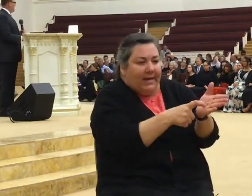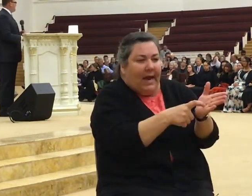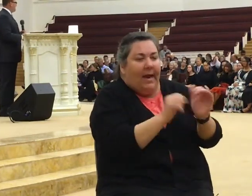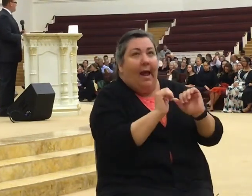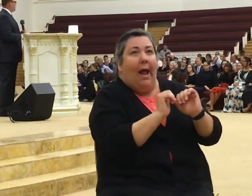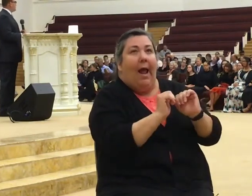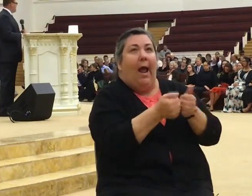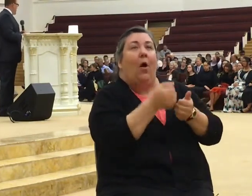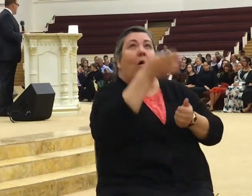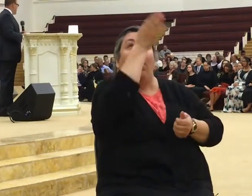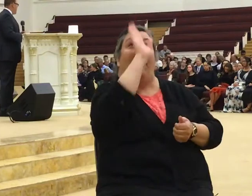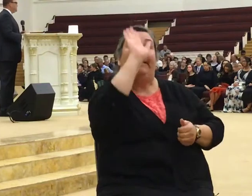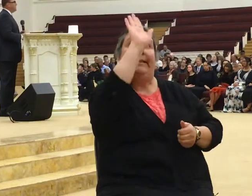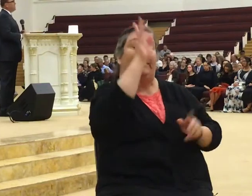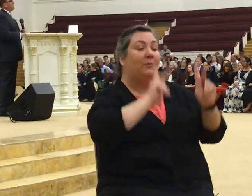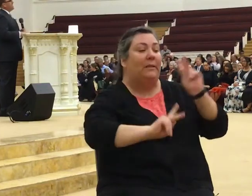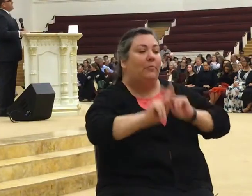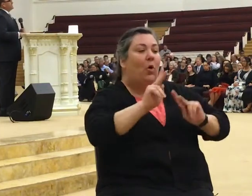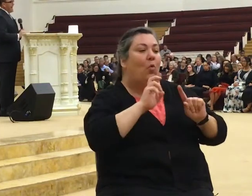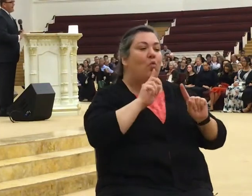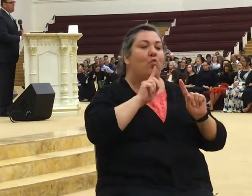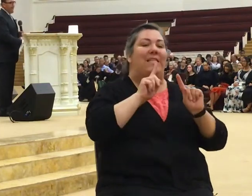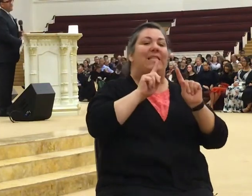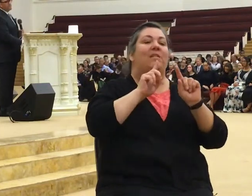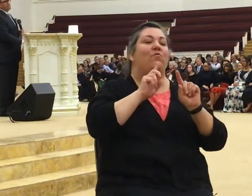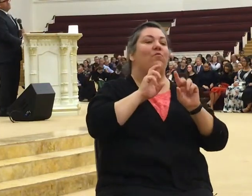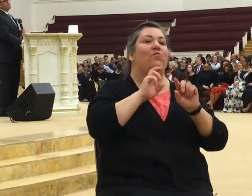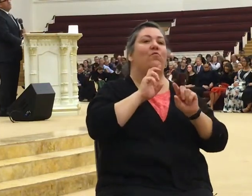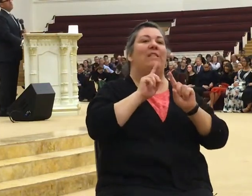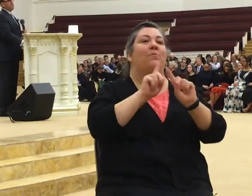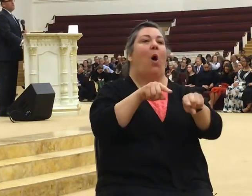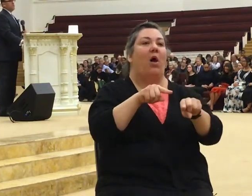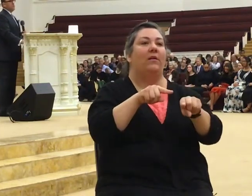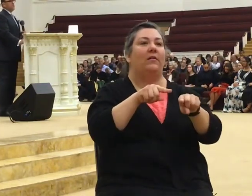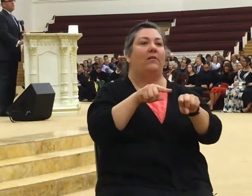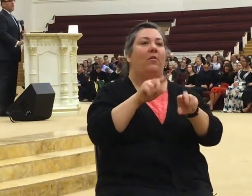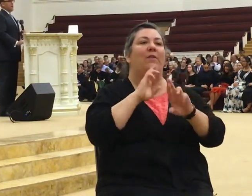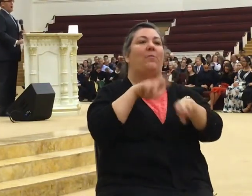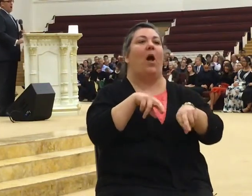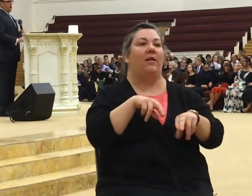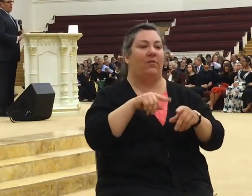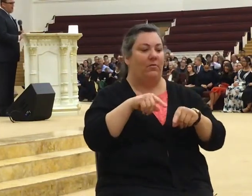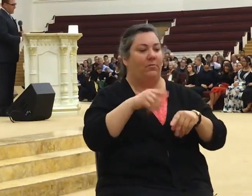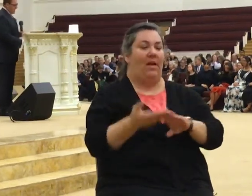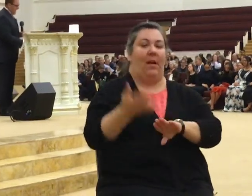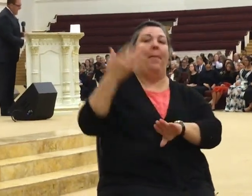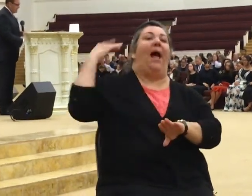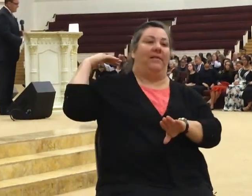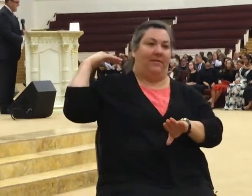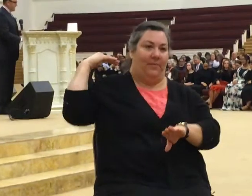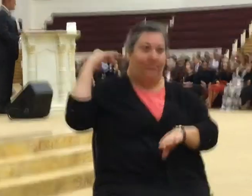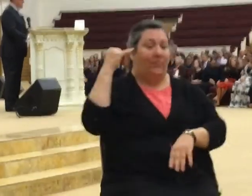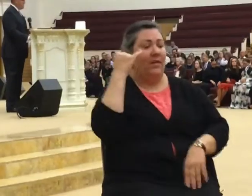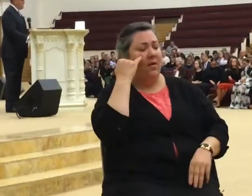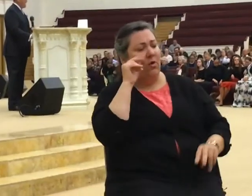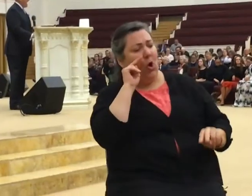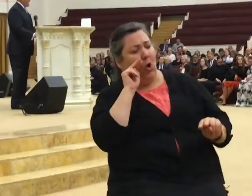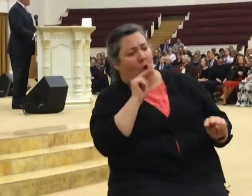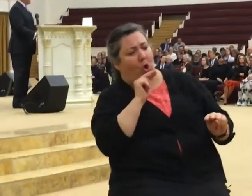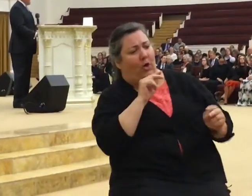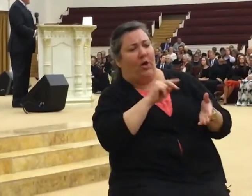God's people responded in time past. If we are looking at the text and